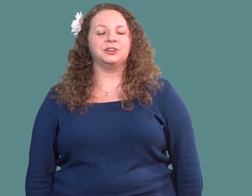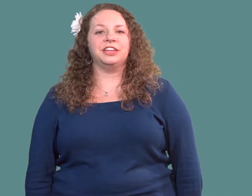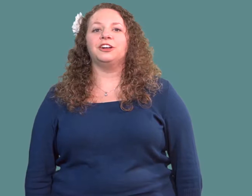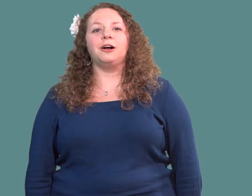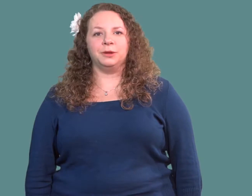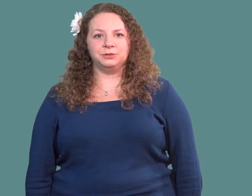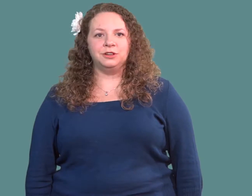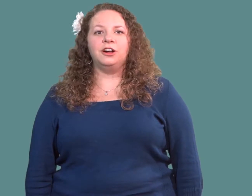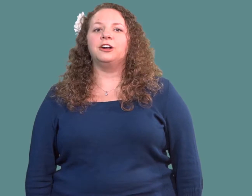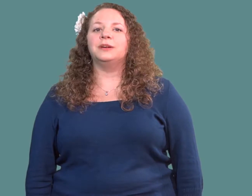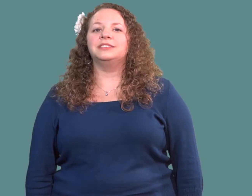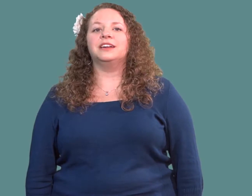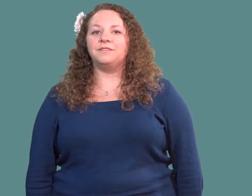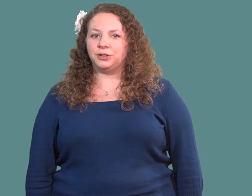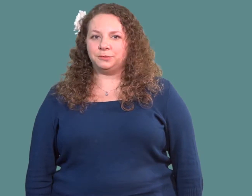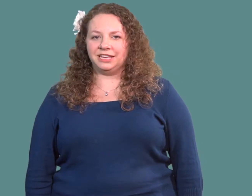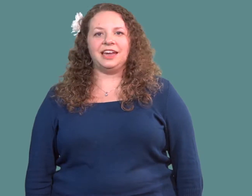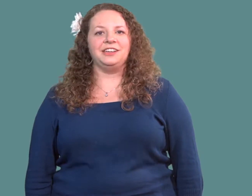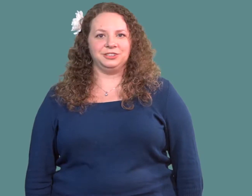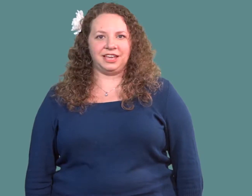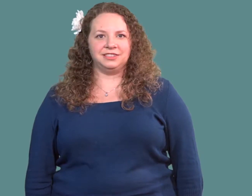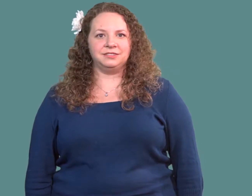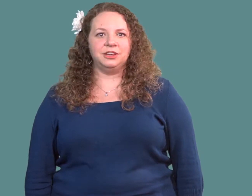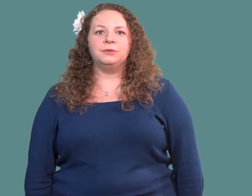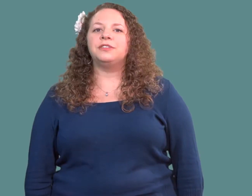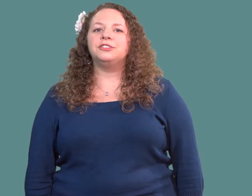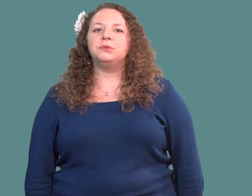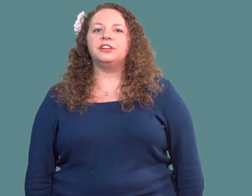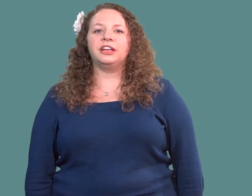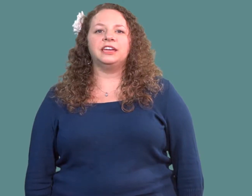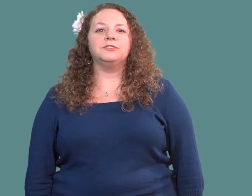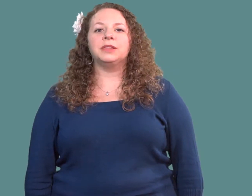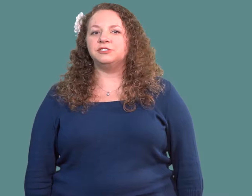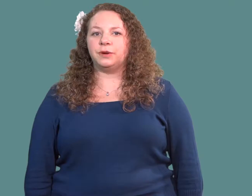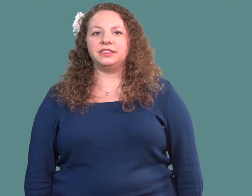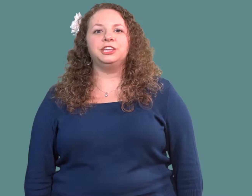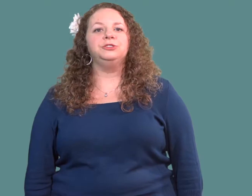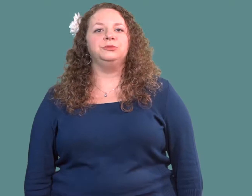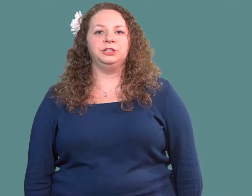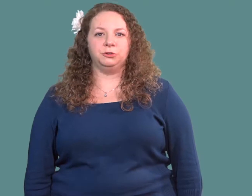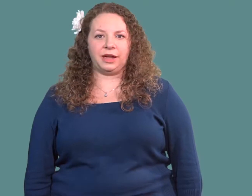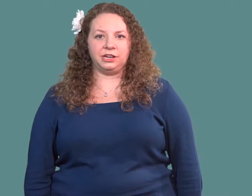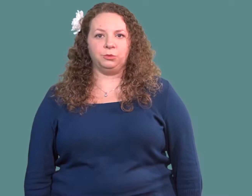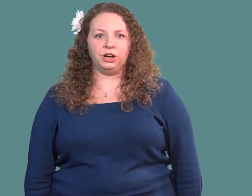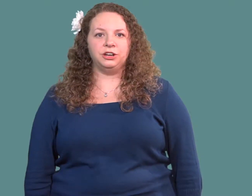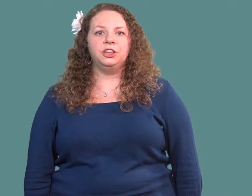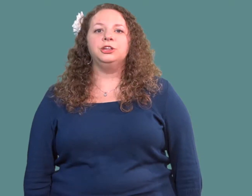that your elbows are resting comfortably at your sides. Rather than moving your hand from left to right like you do when you are writing a word, you are